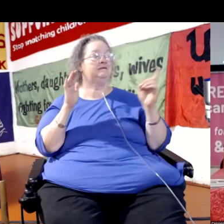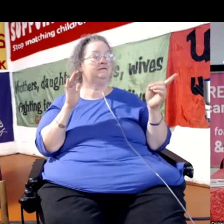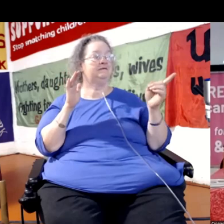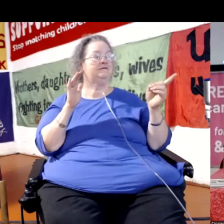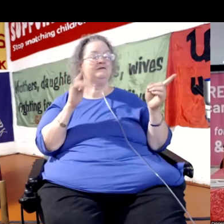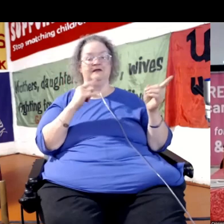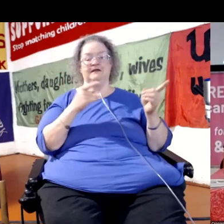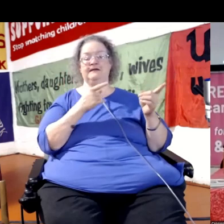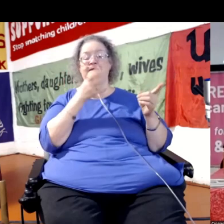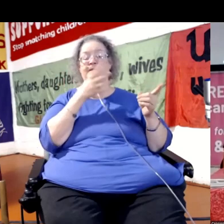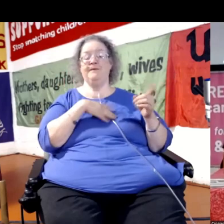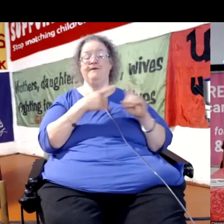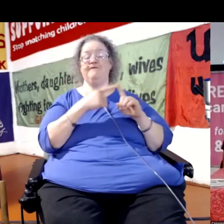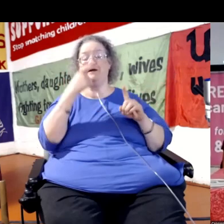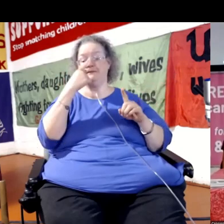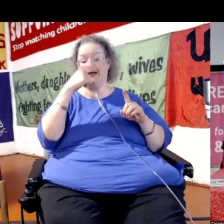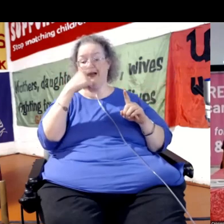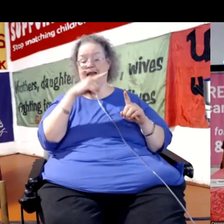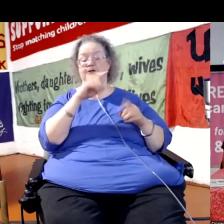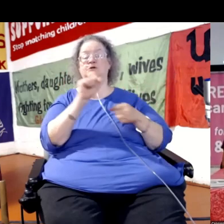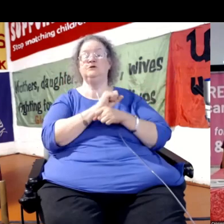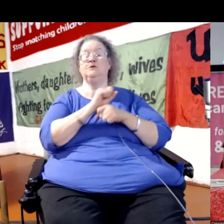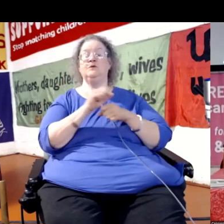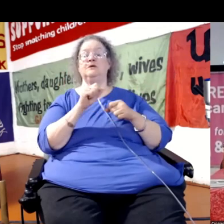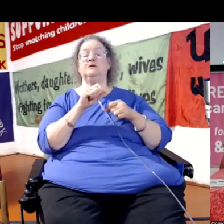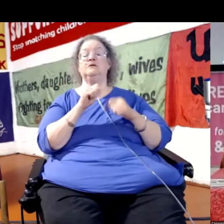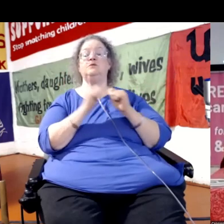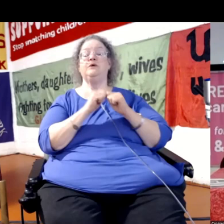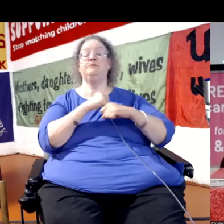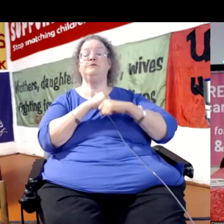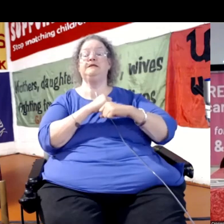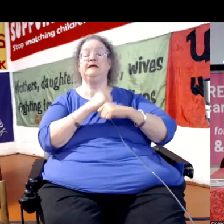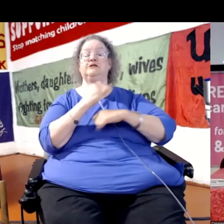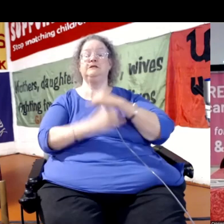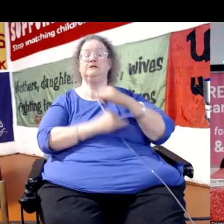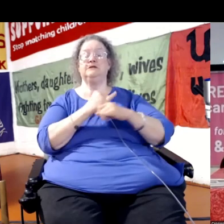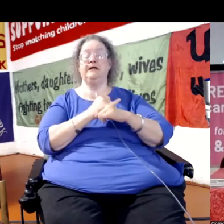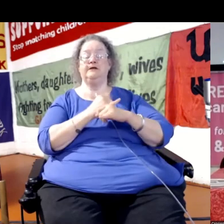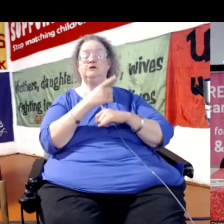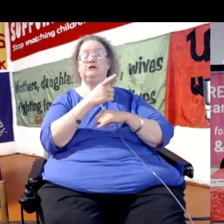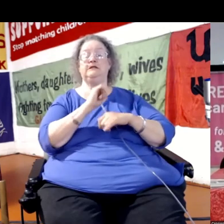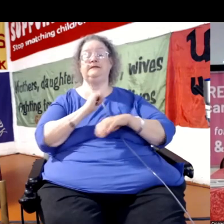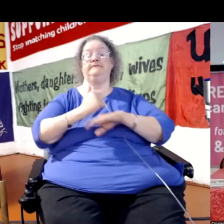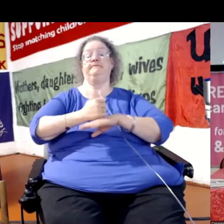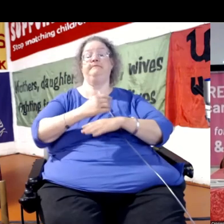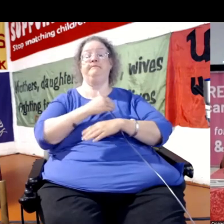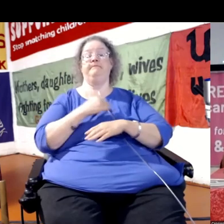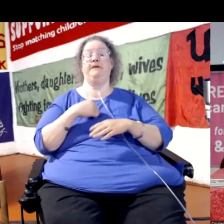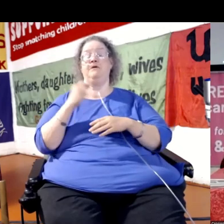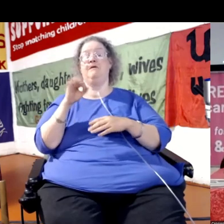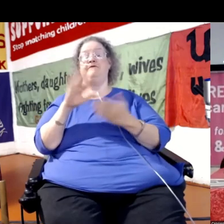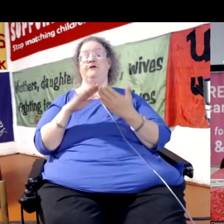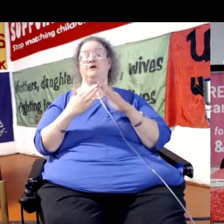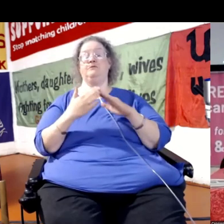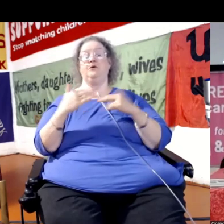from Thailand, who works with Protection International and is a founding member of the Community Women Human